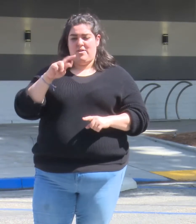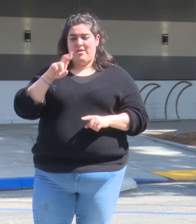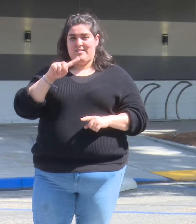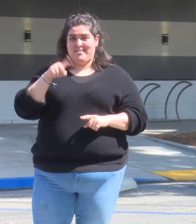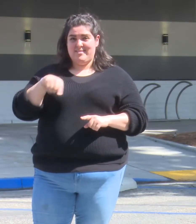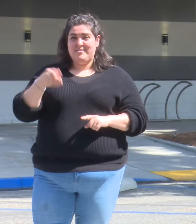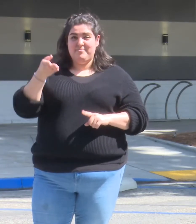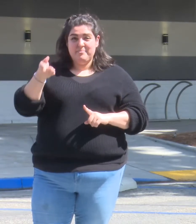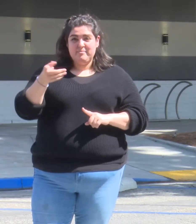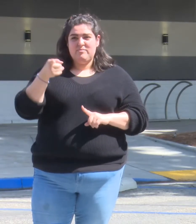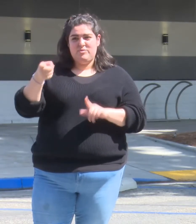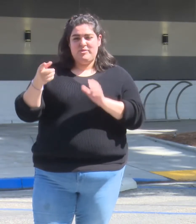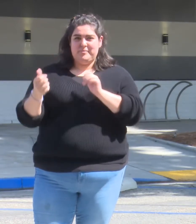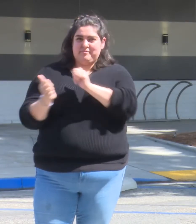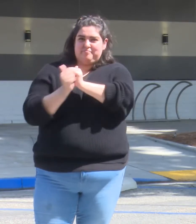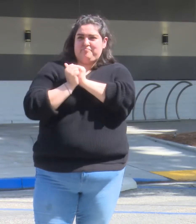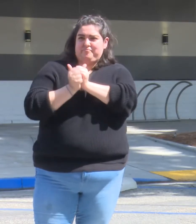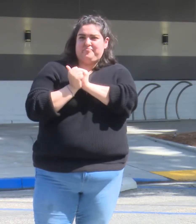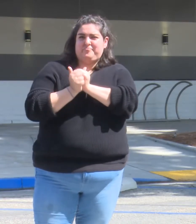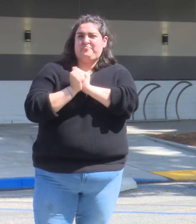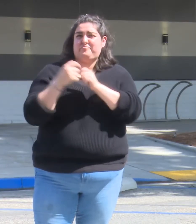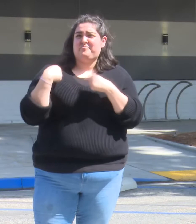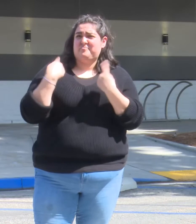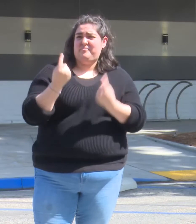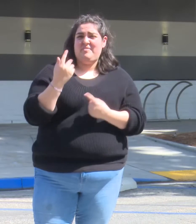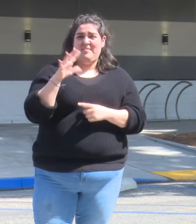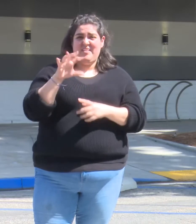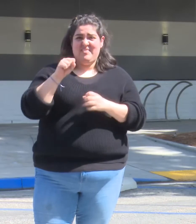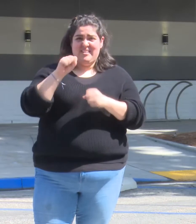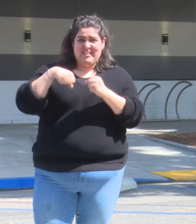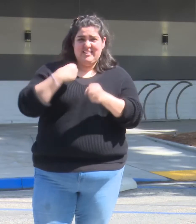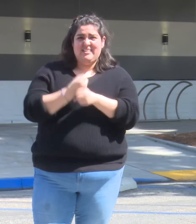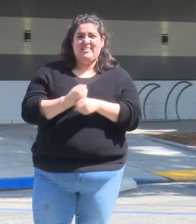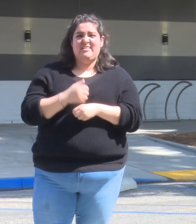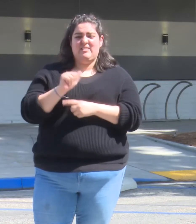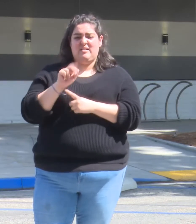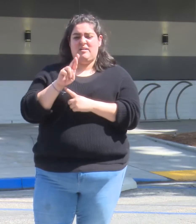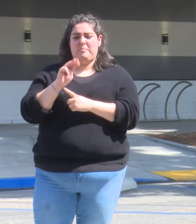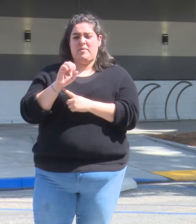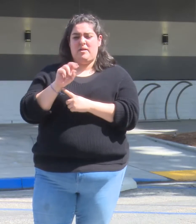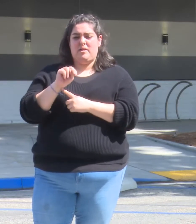my side for all of these 50 years. Armando Vázquez Ramos,